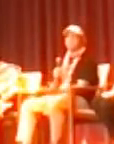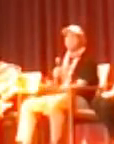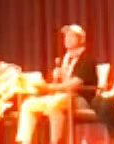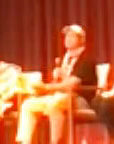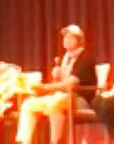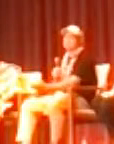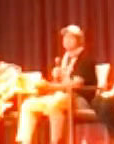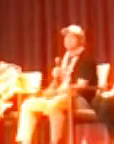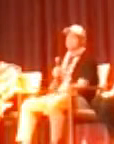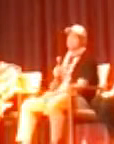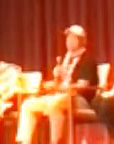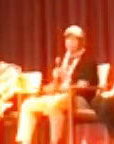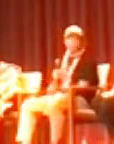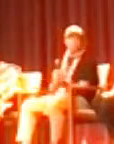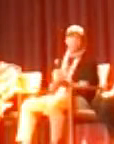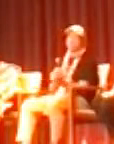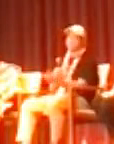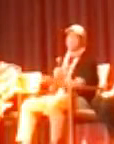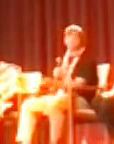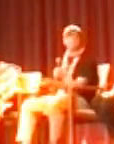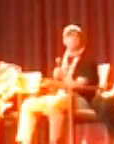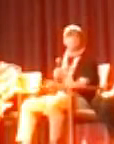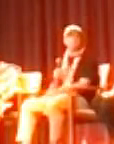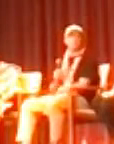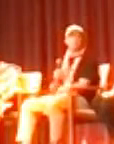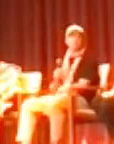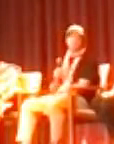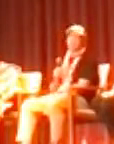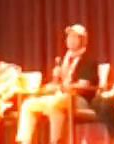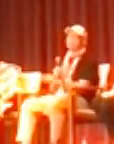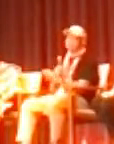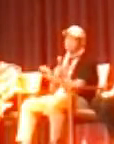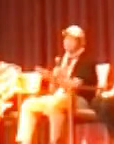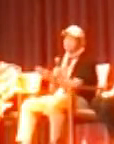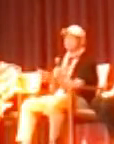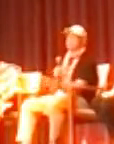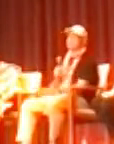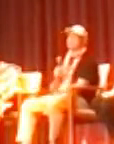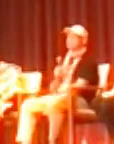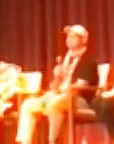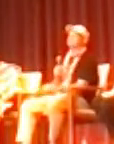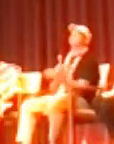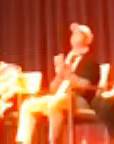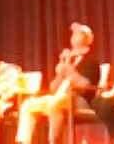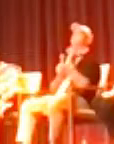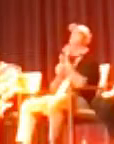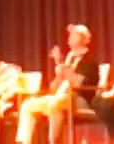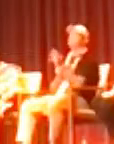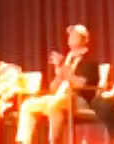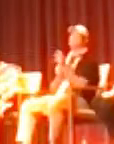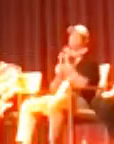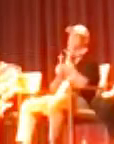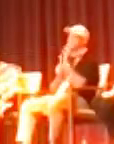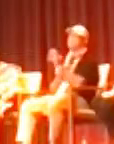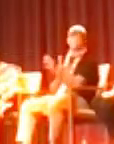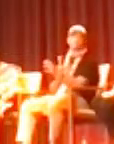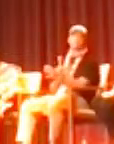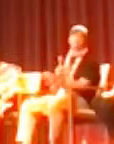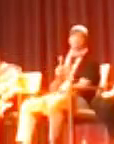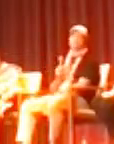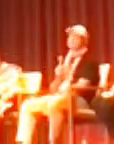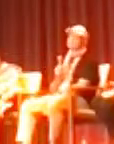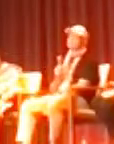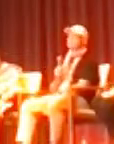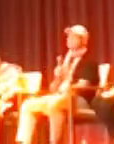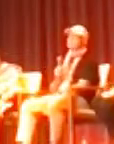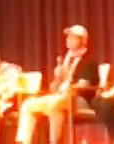film festival circuit. So we're hopefully getting into fifth gear as well. So we filmed the concert, and it's a beautiful, beautiful